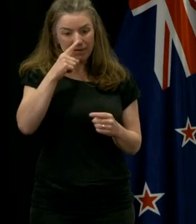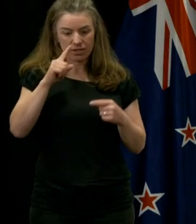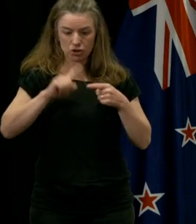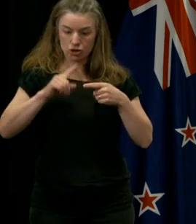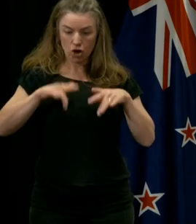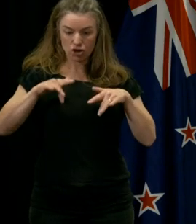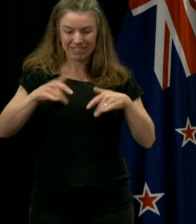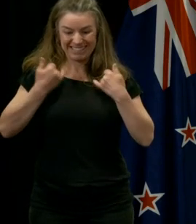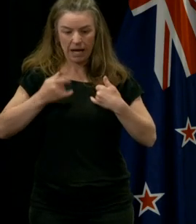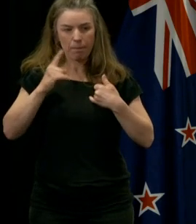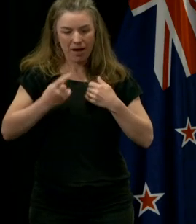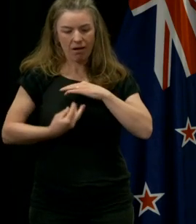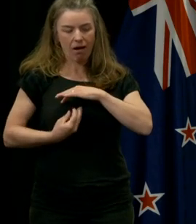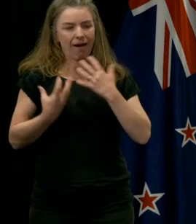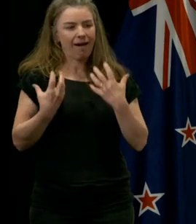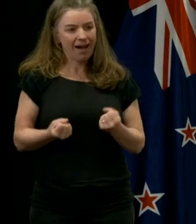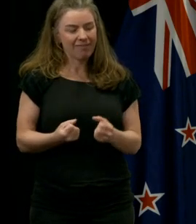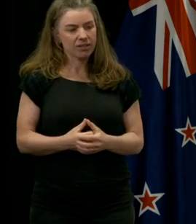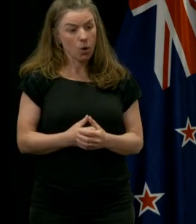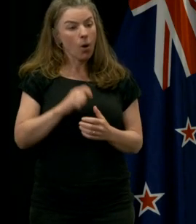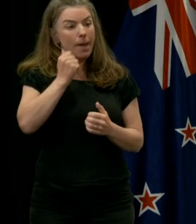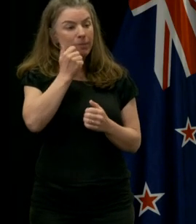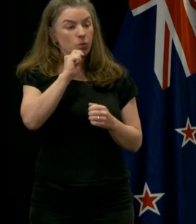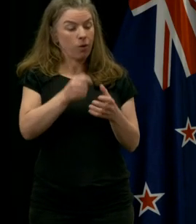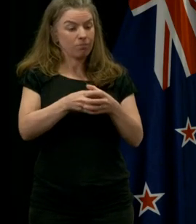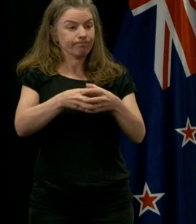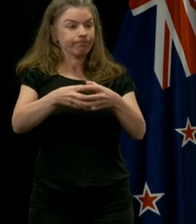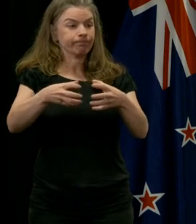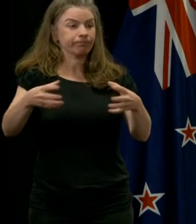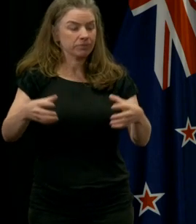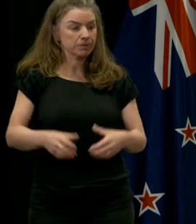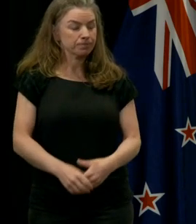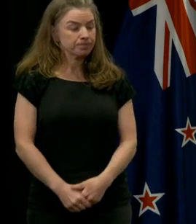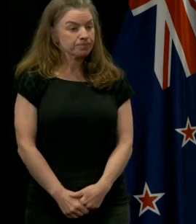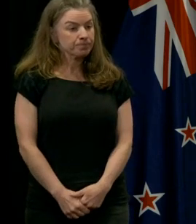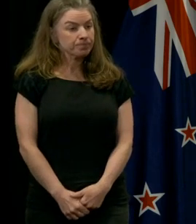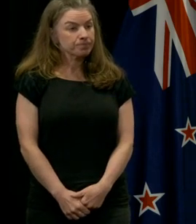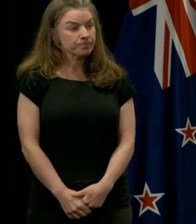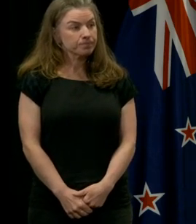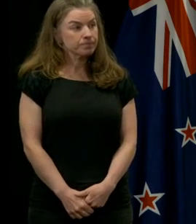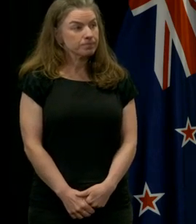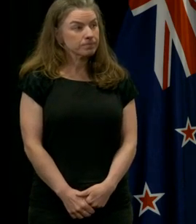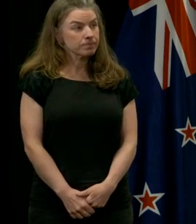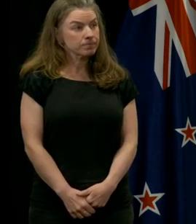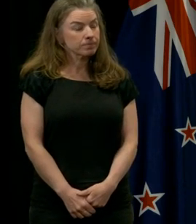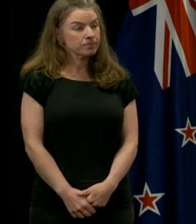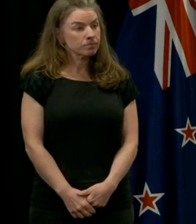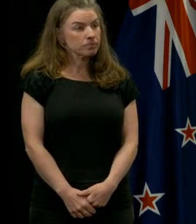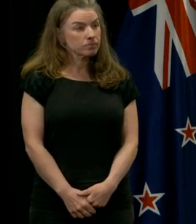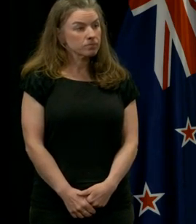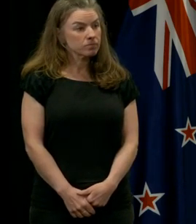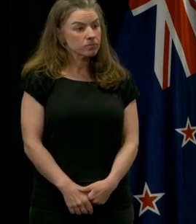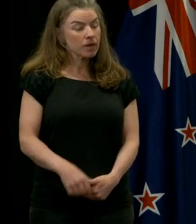And so the full effect of what we are implementing will not be seen for some time. So I wouldn't expect us to see